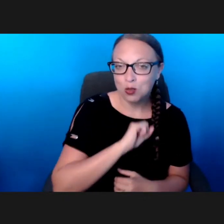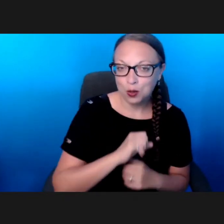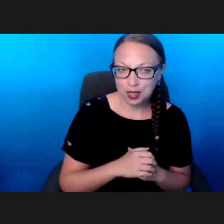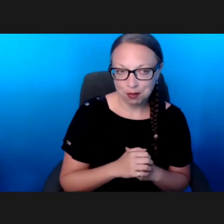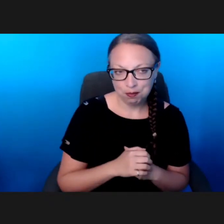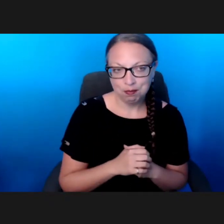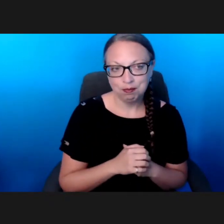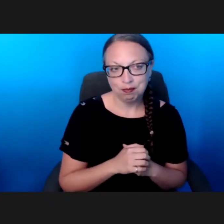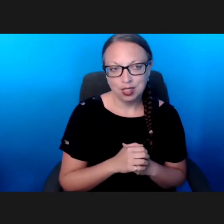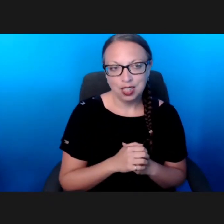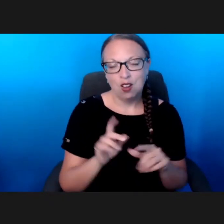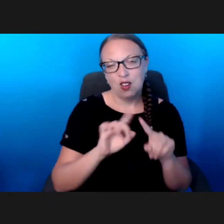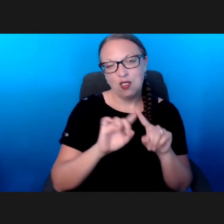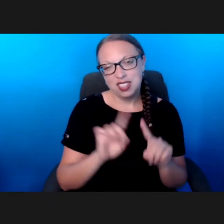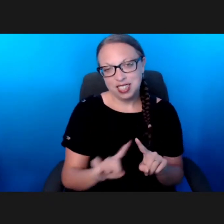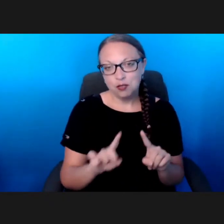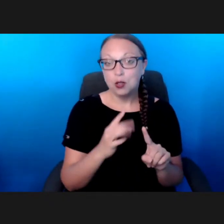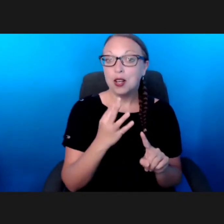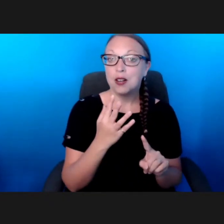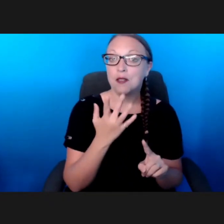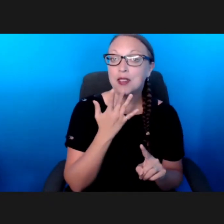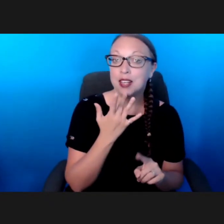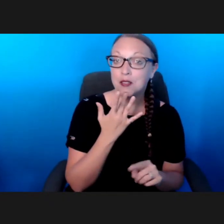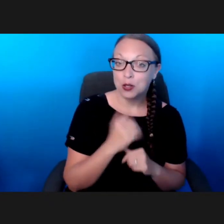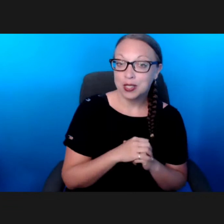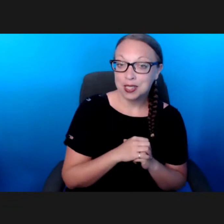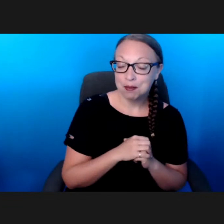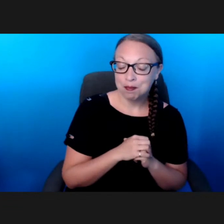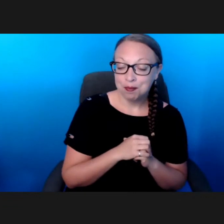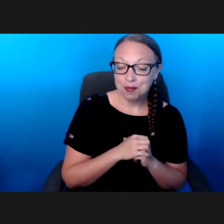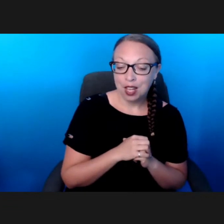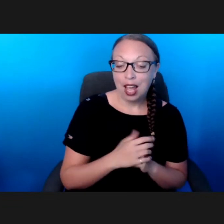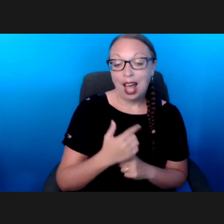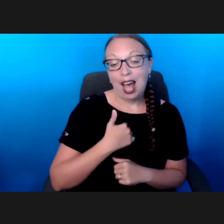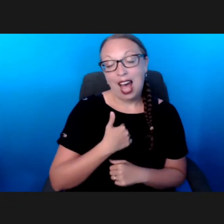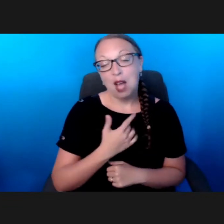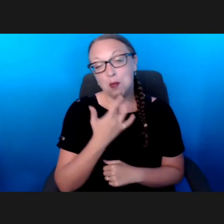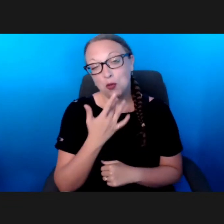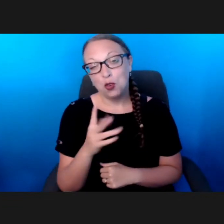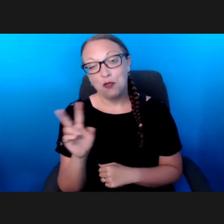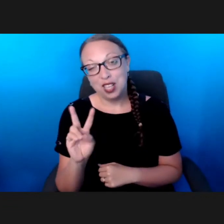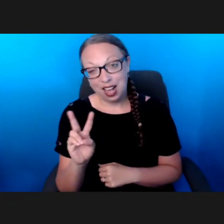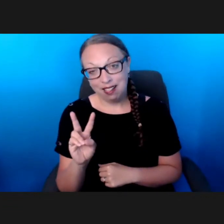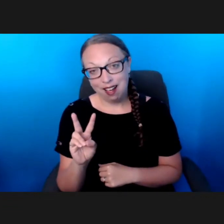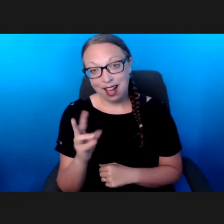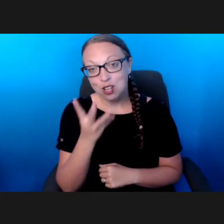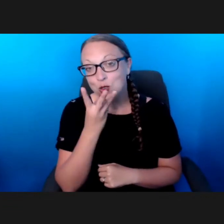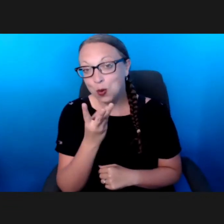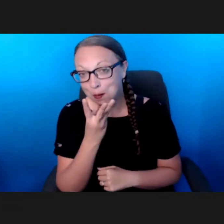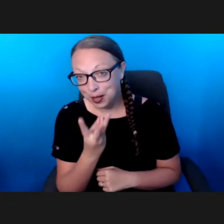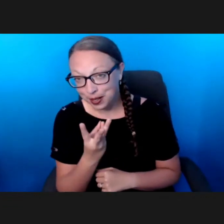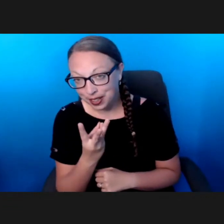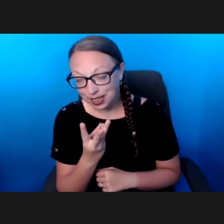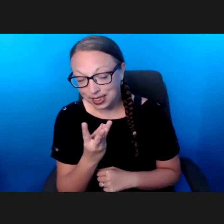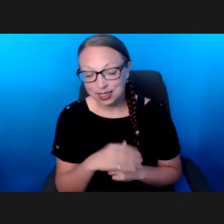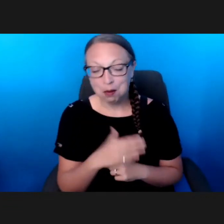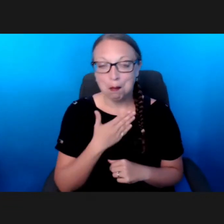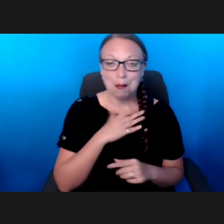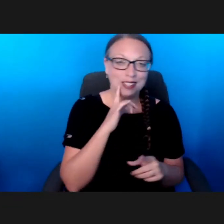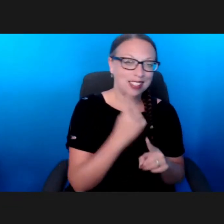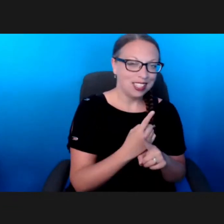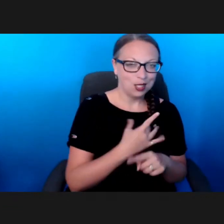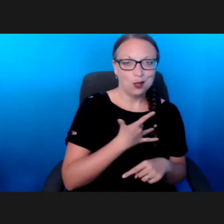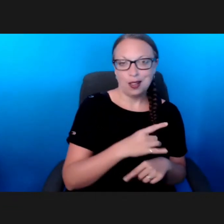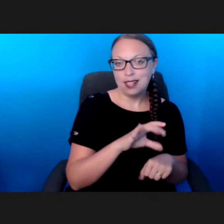liked chocolate and vanilla. It was strawberry and vanilla for me. As he worked, his impressive muscles of his shoulders